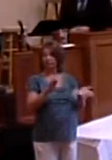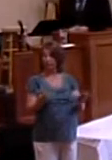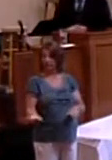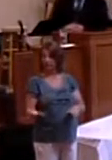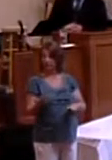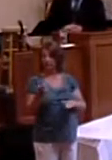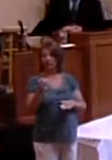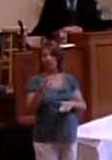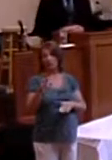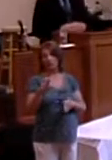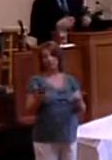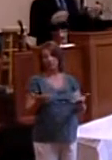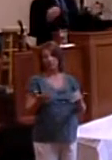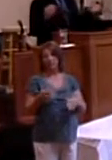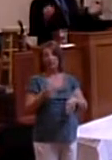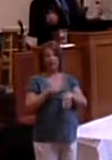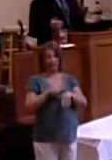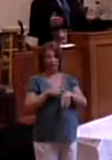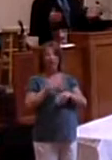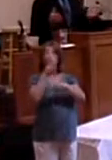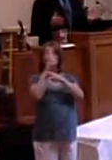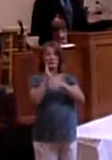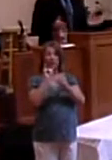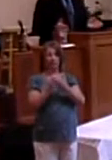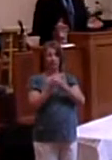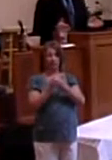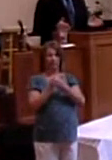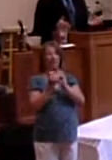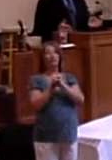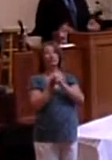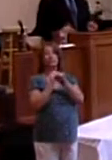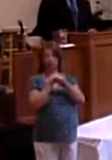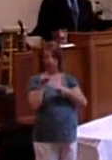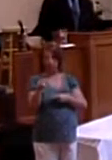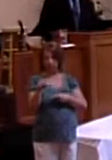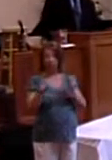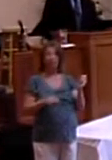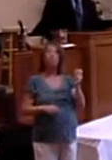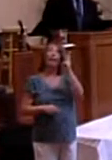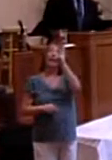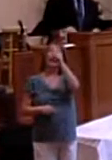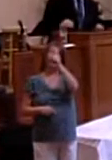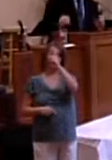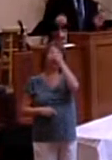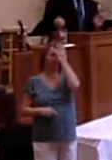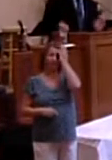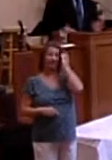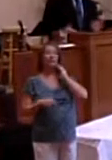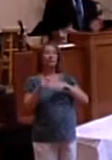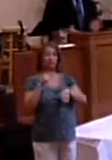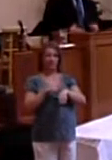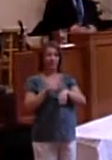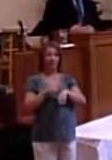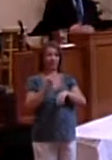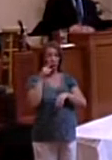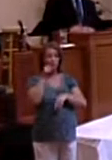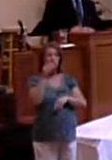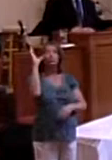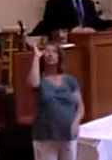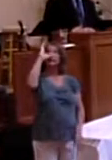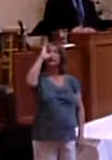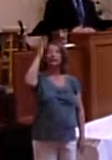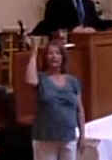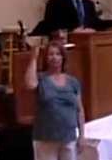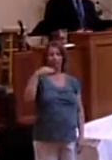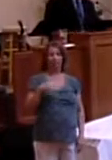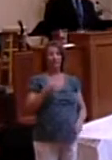the deaths in your life are the things that are going to turn you back to Him. There is a timing there to, for you to seek Him